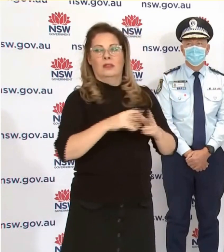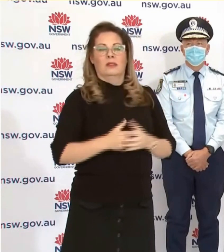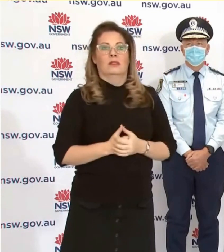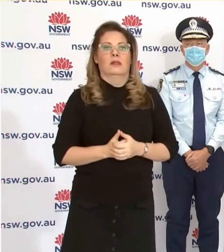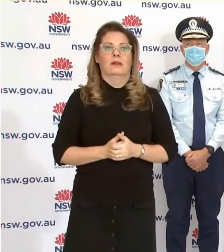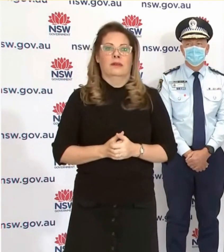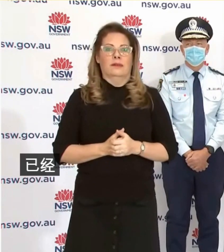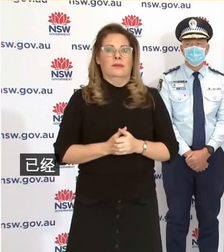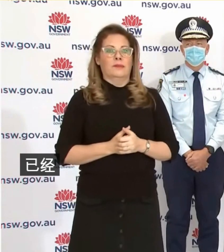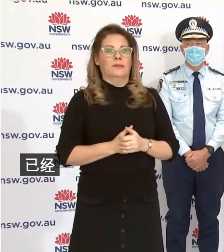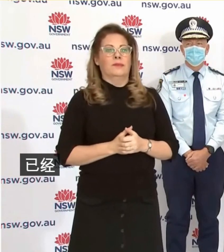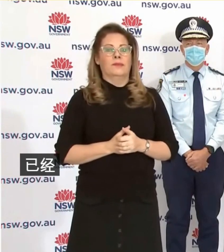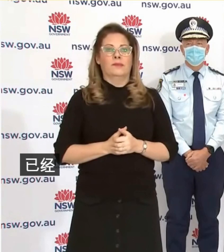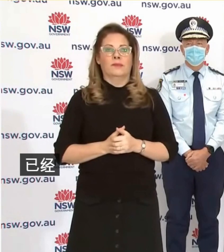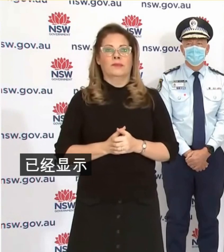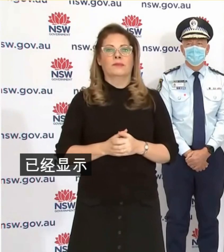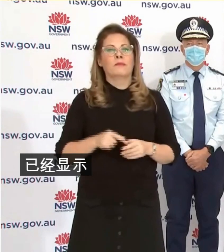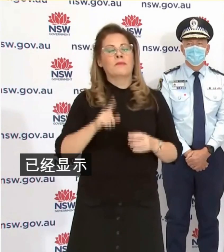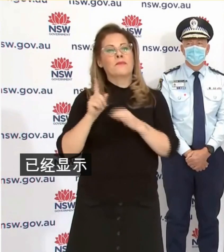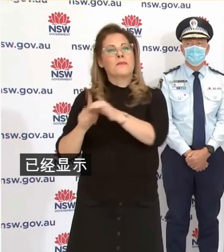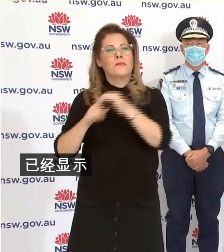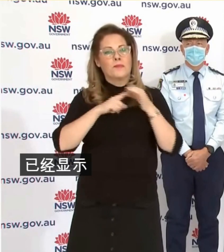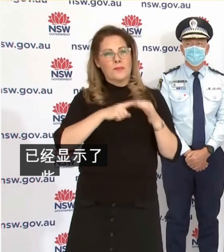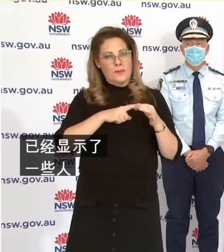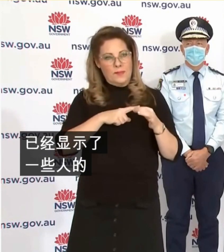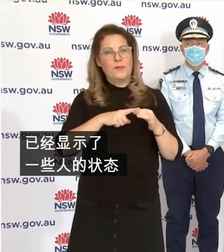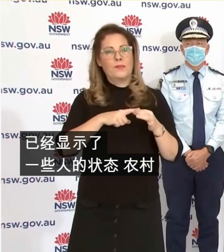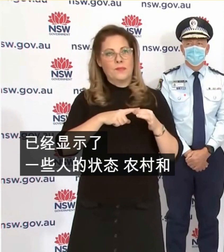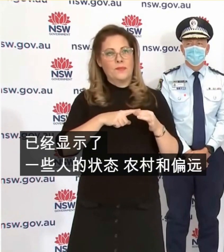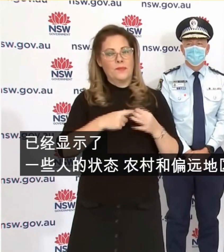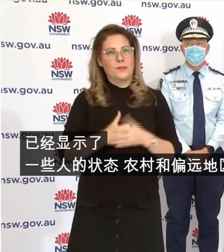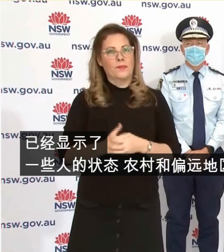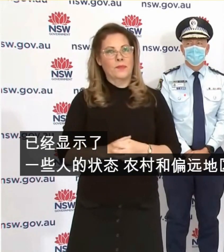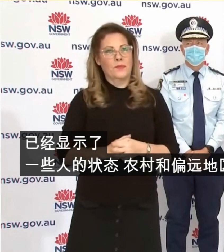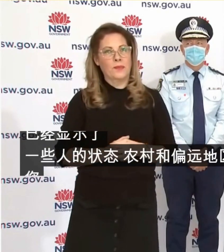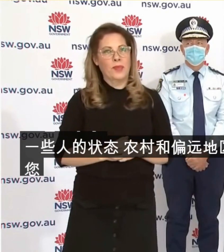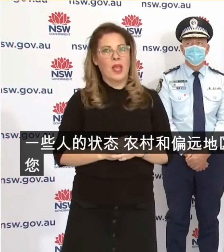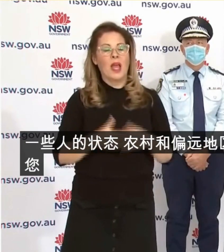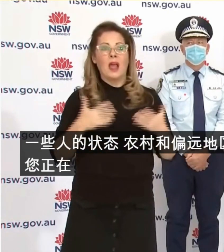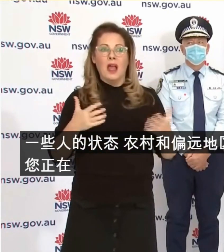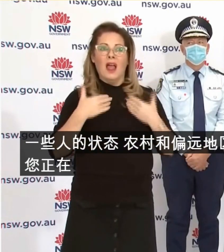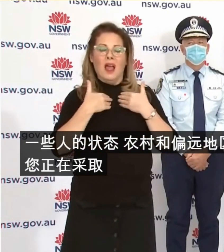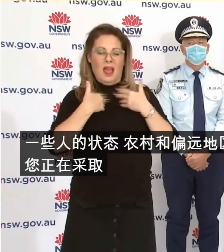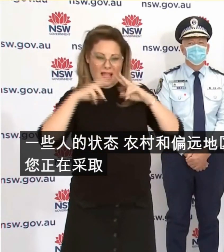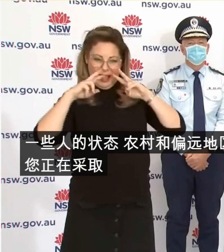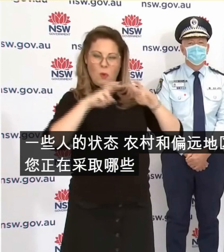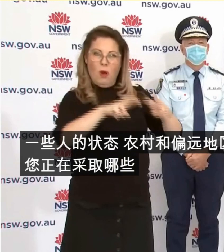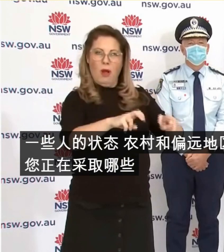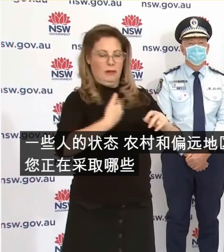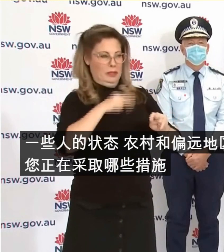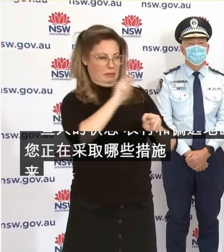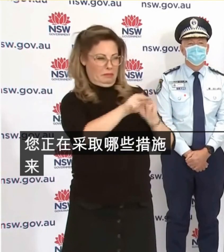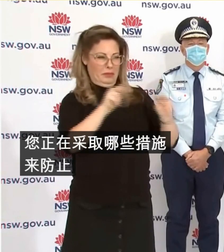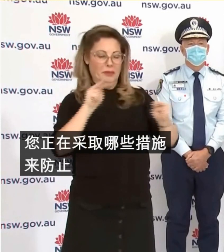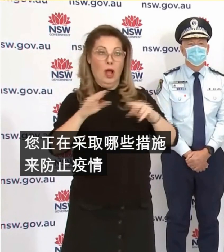health inquiry into rural and regional health earlier this year has shown the status of hospitals in rural and regional areas. What are you doing